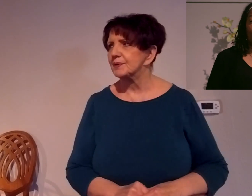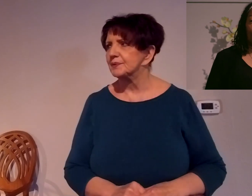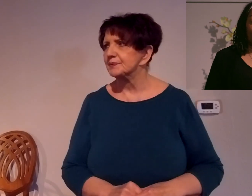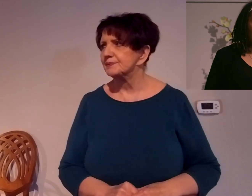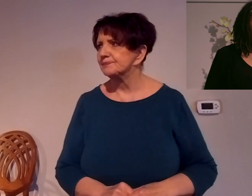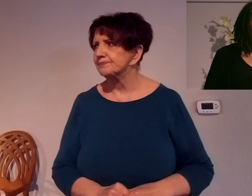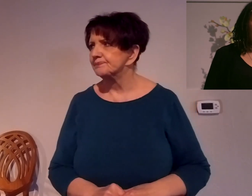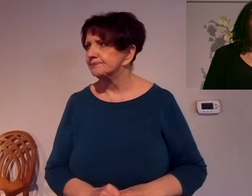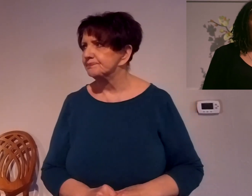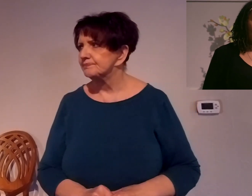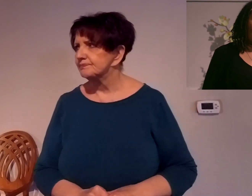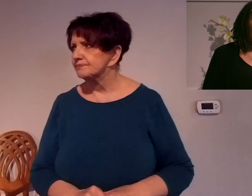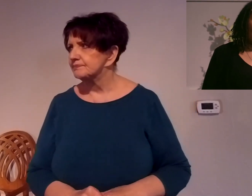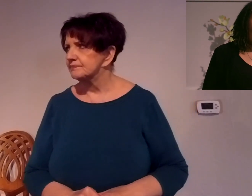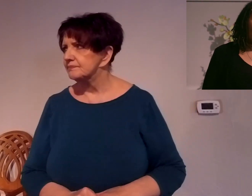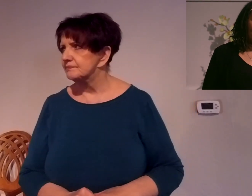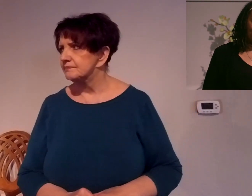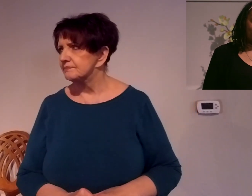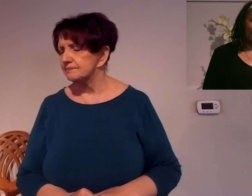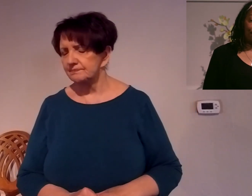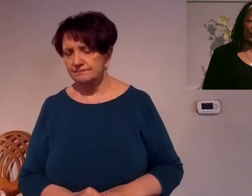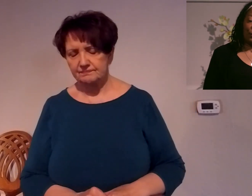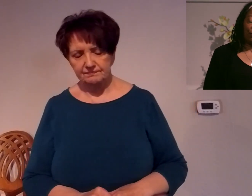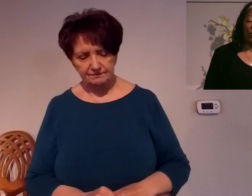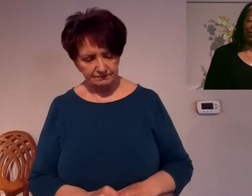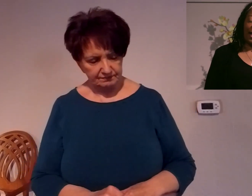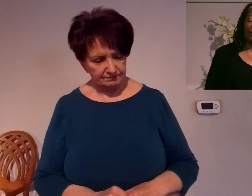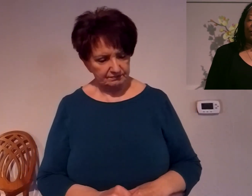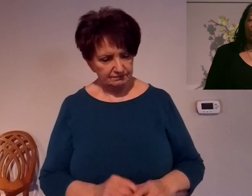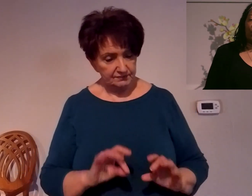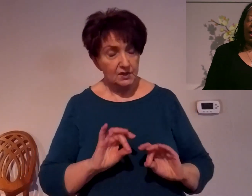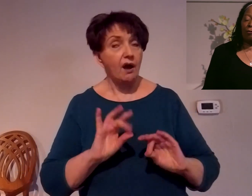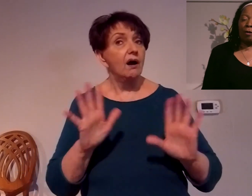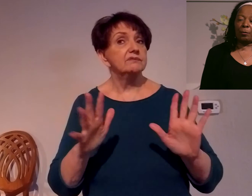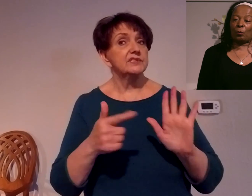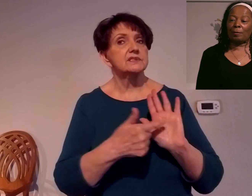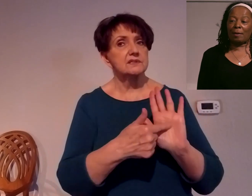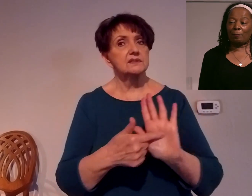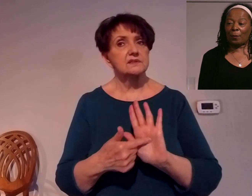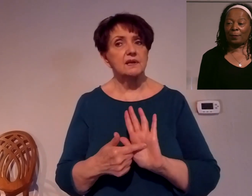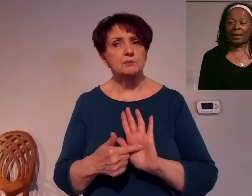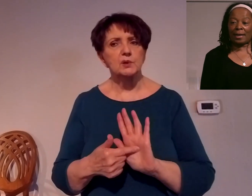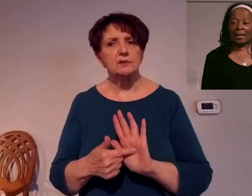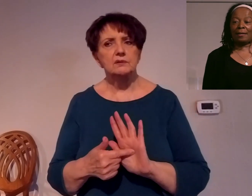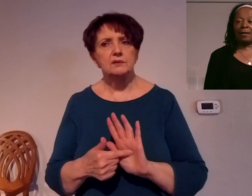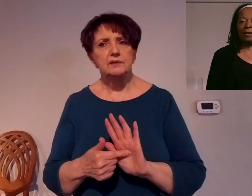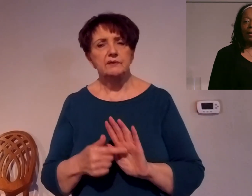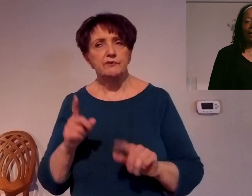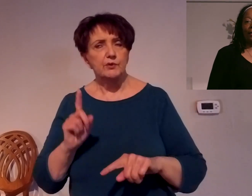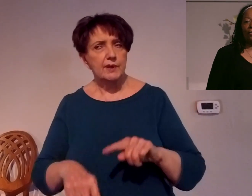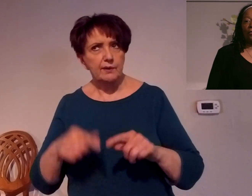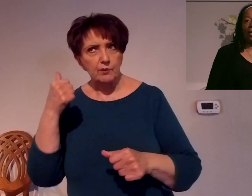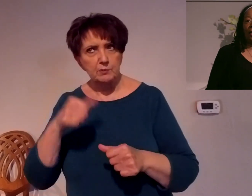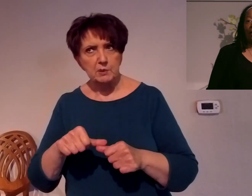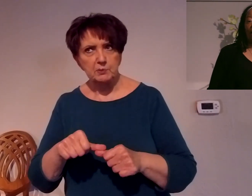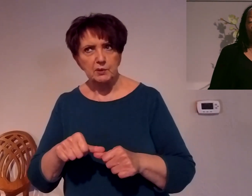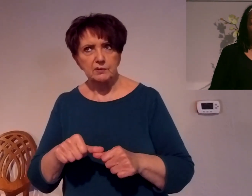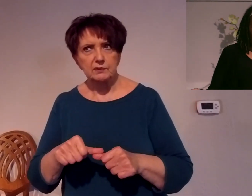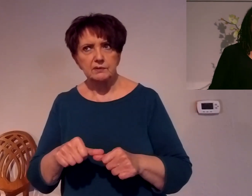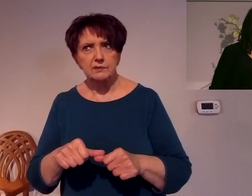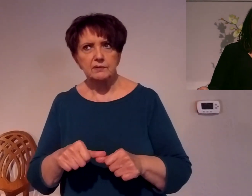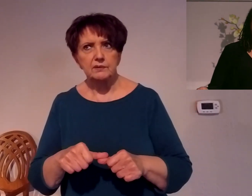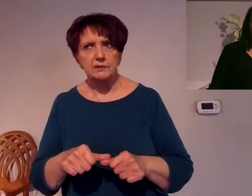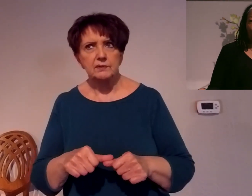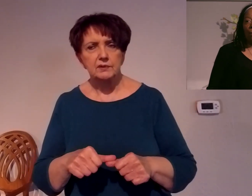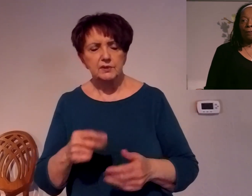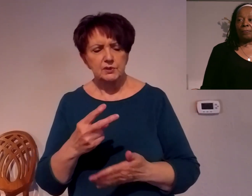Now, the obvious example for that, if you have trouble remembering it, is